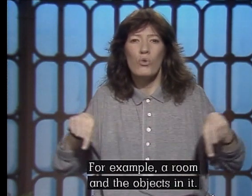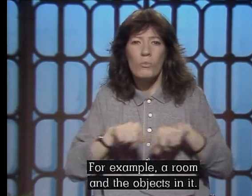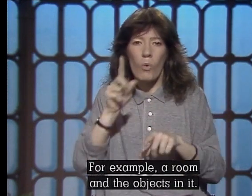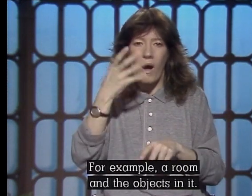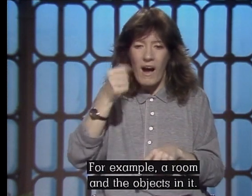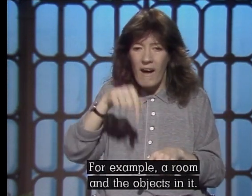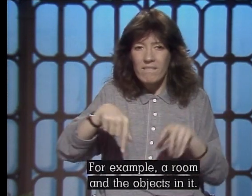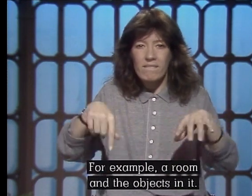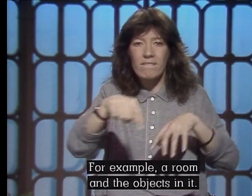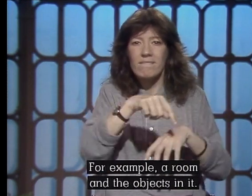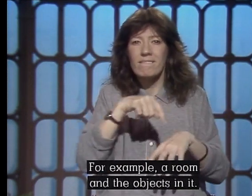it.